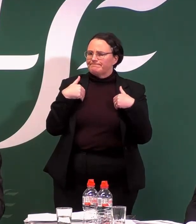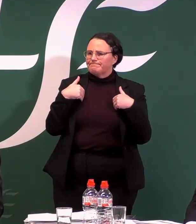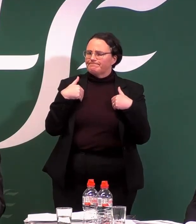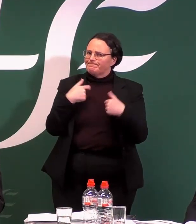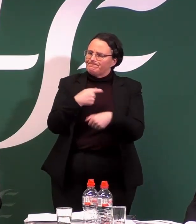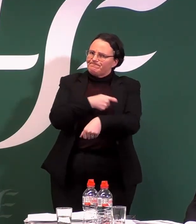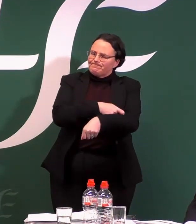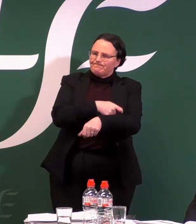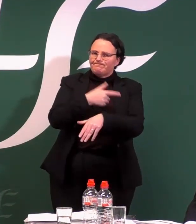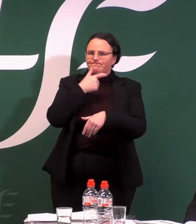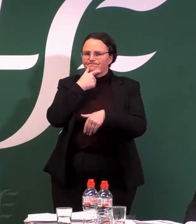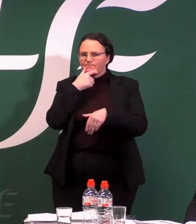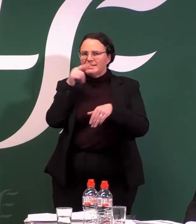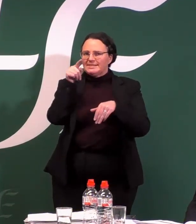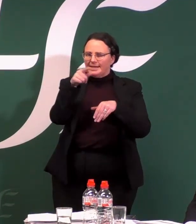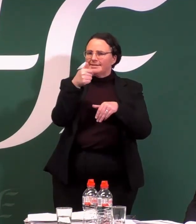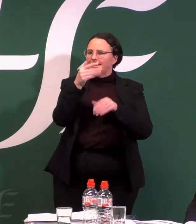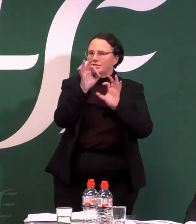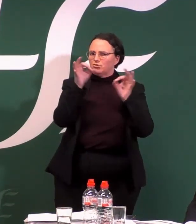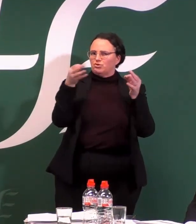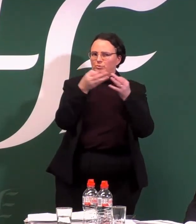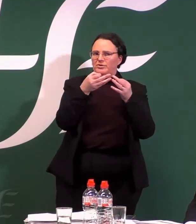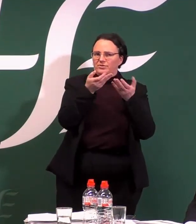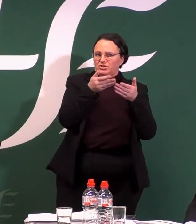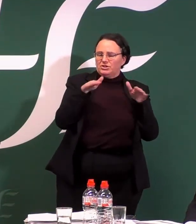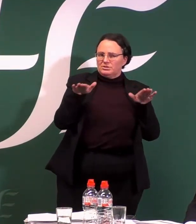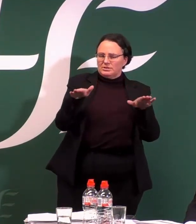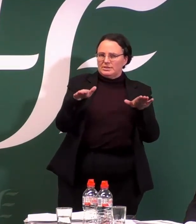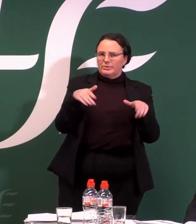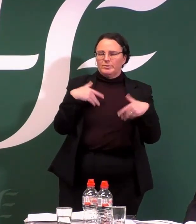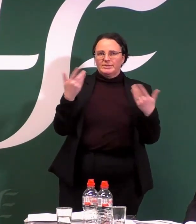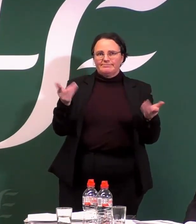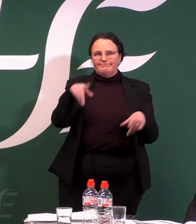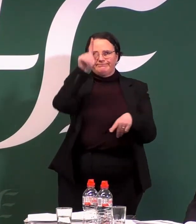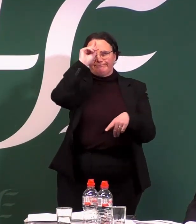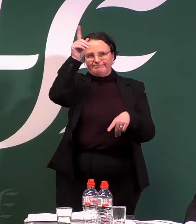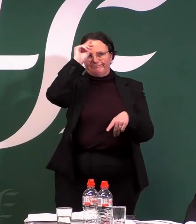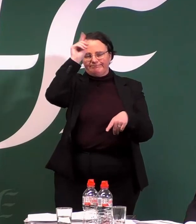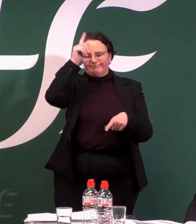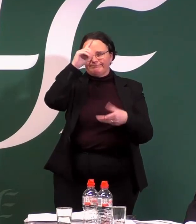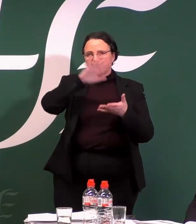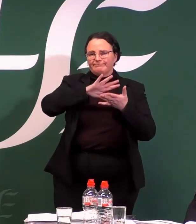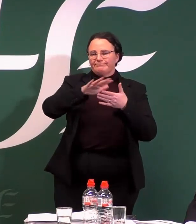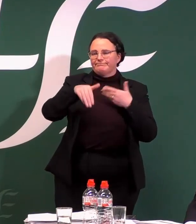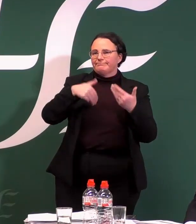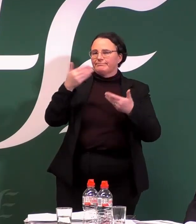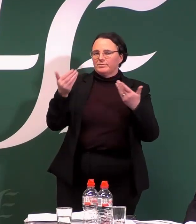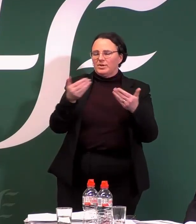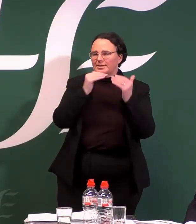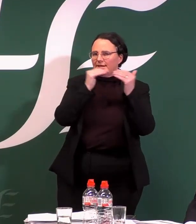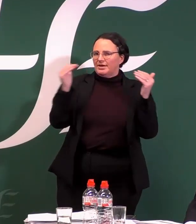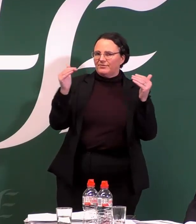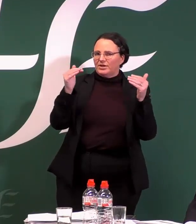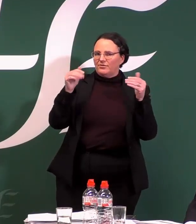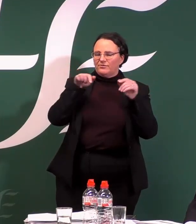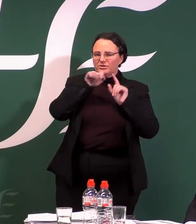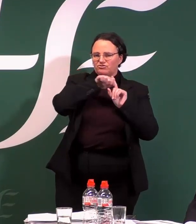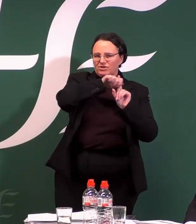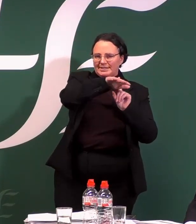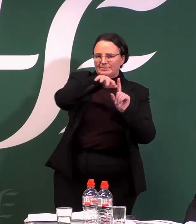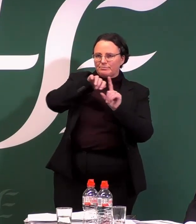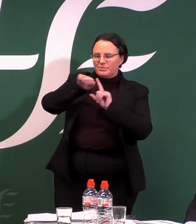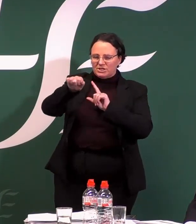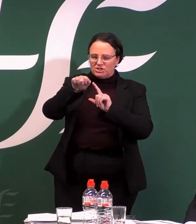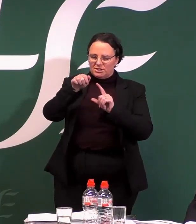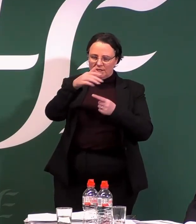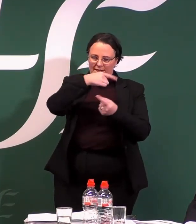as you say yourself, is that age group. Are we not flying blind in terms of knowing what actually the level of transmission is when it comes to